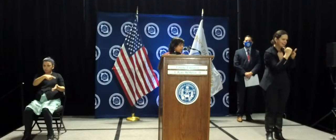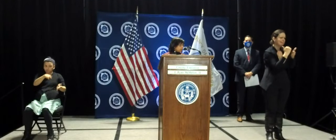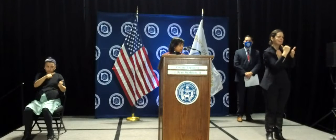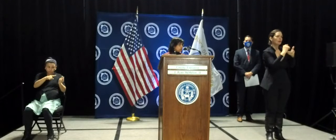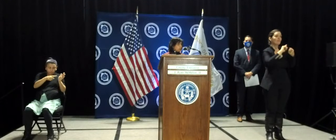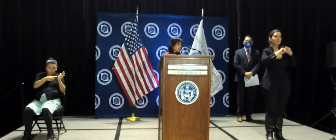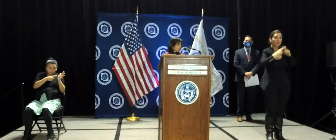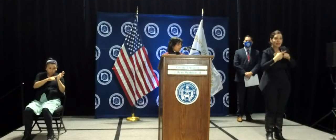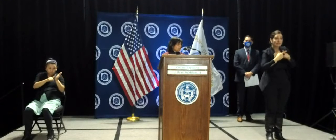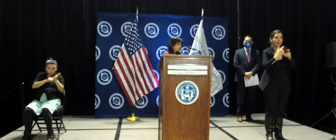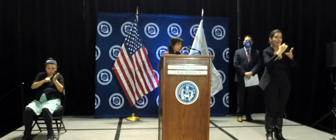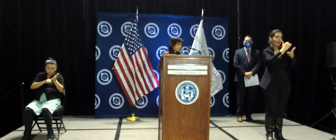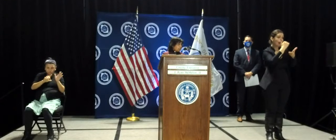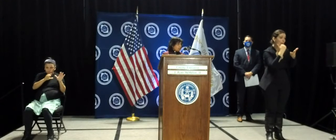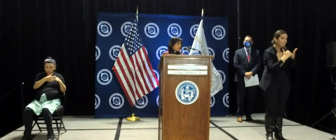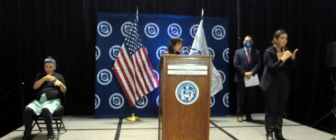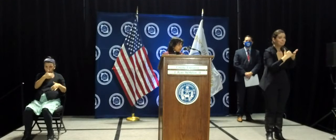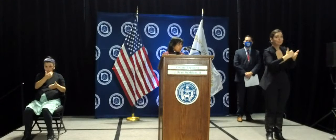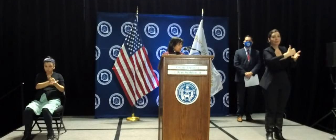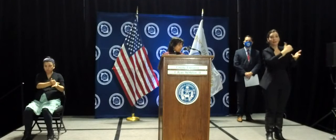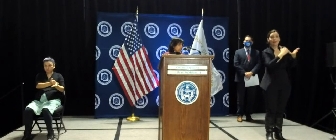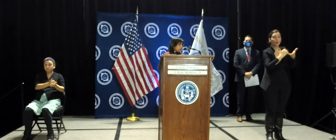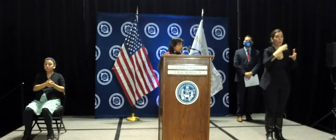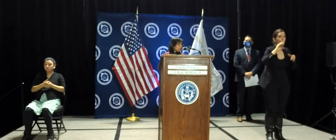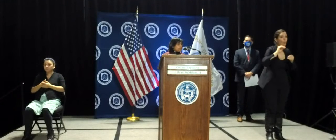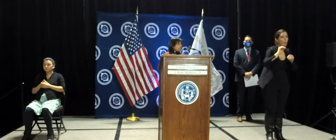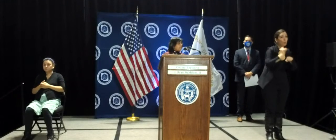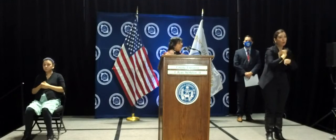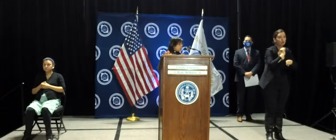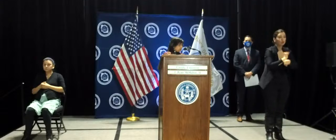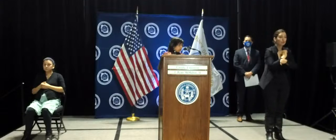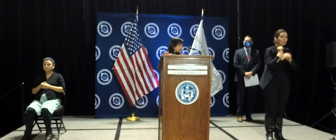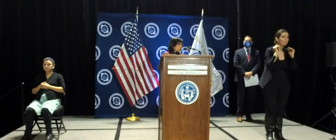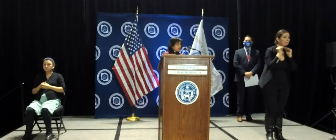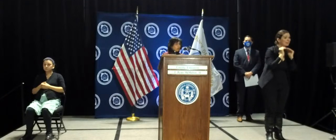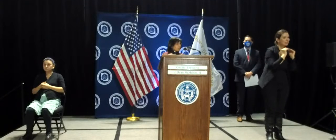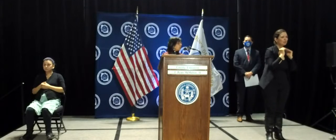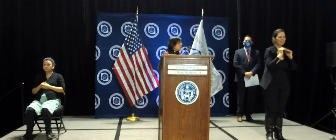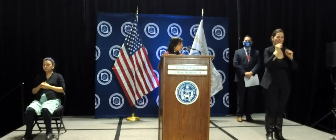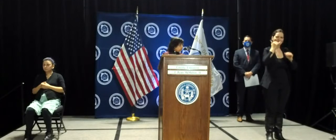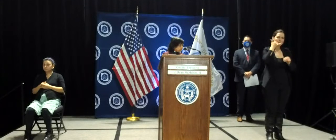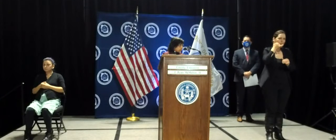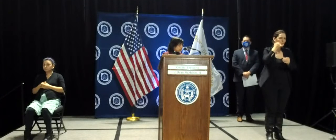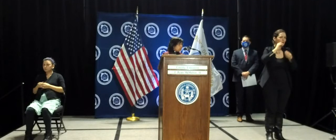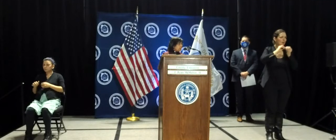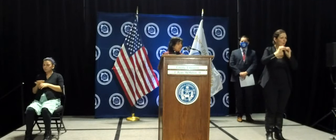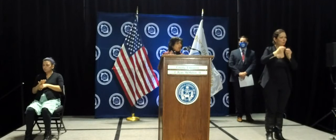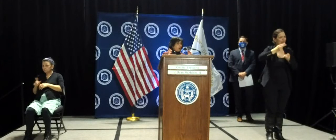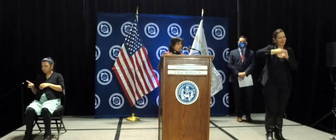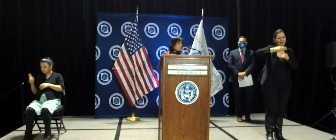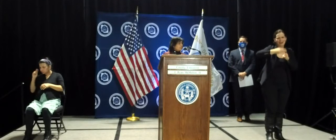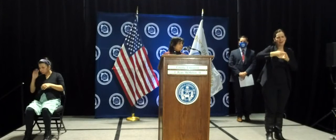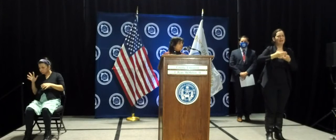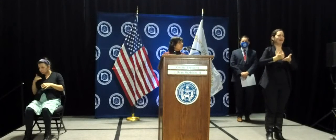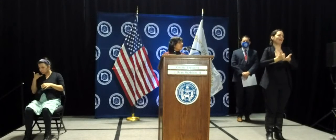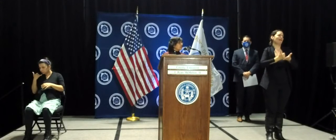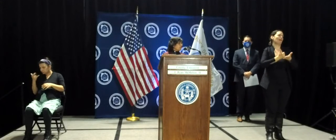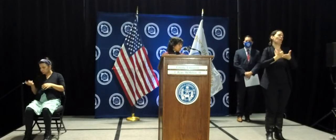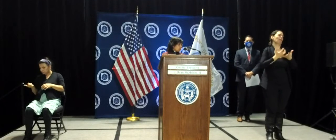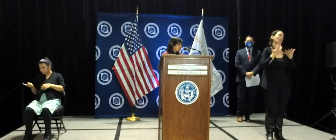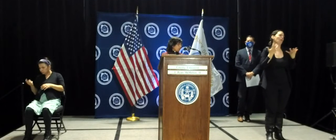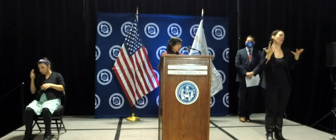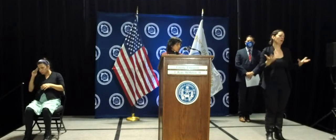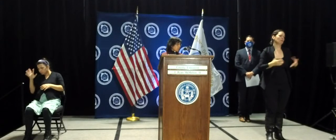the information. You may have their phone number and name, but that helps her, or where you're employed, right? All these things